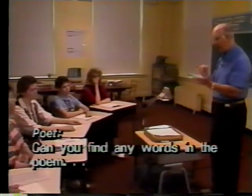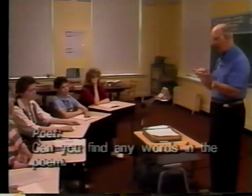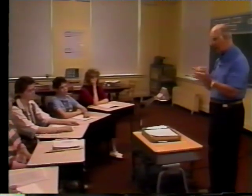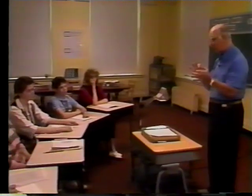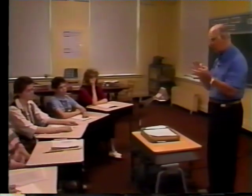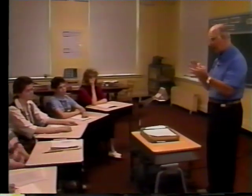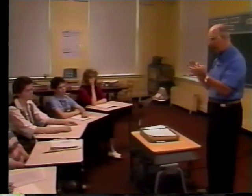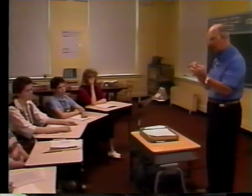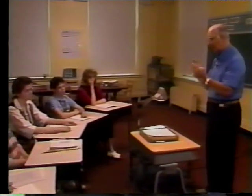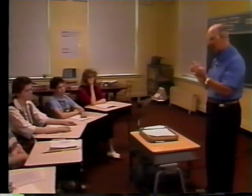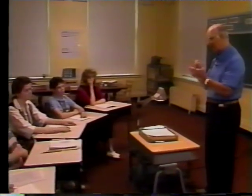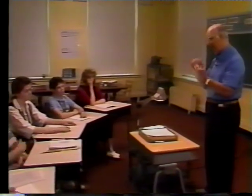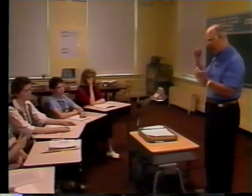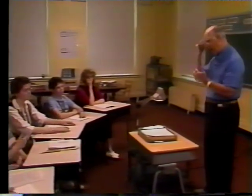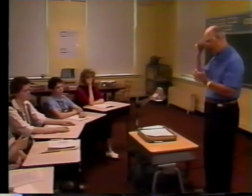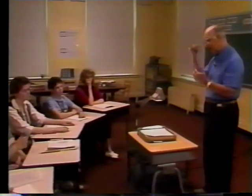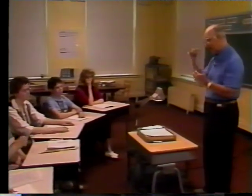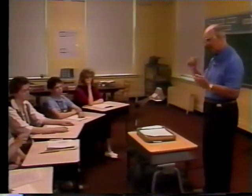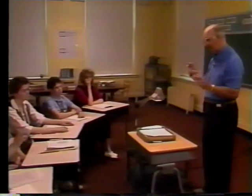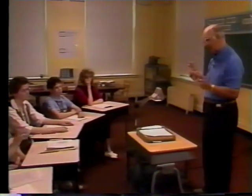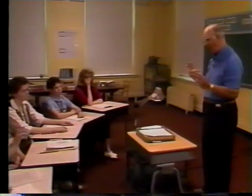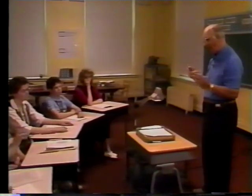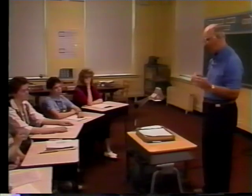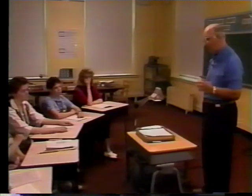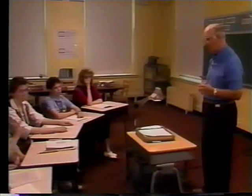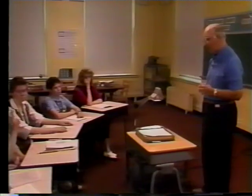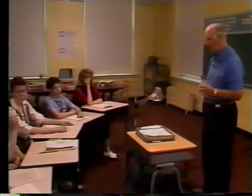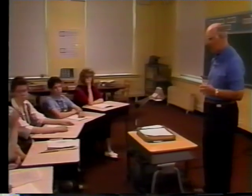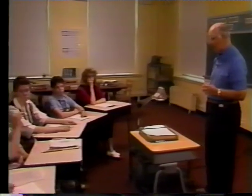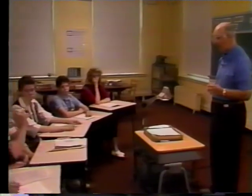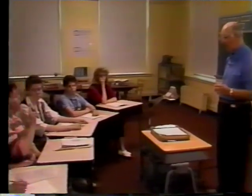that related to that idea, quote?